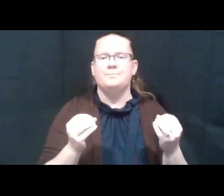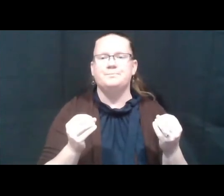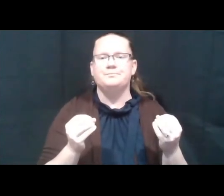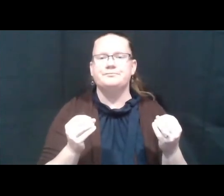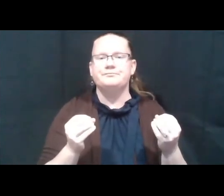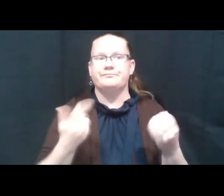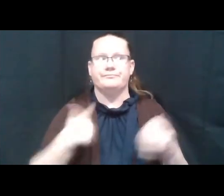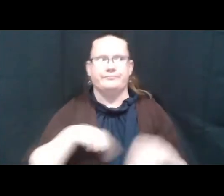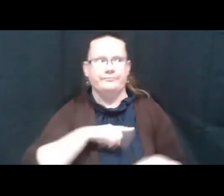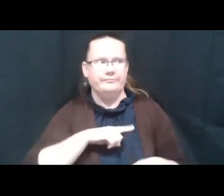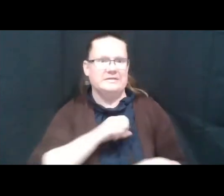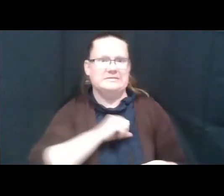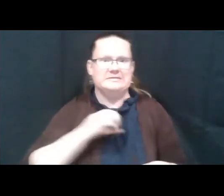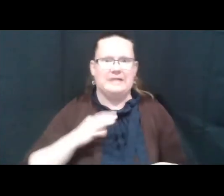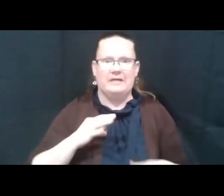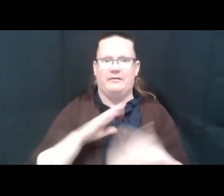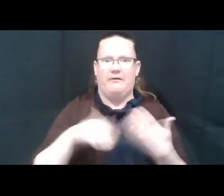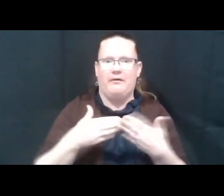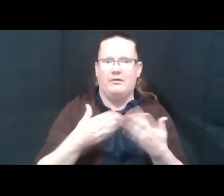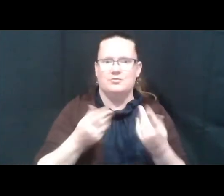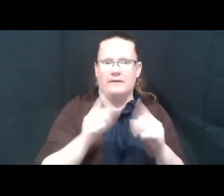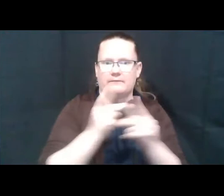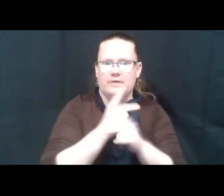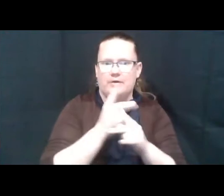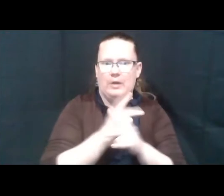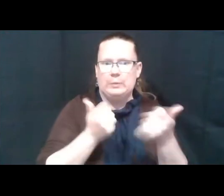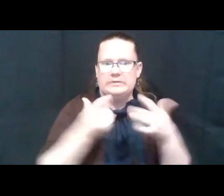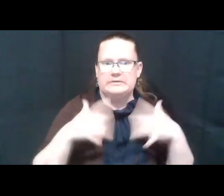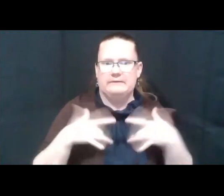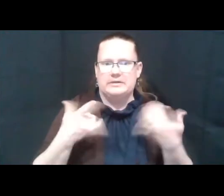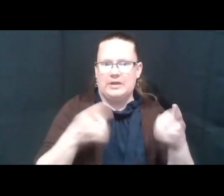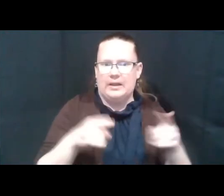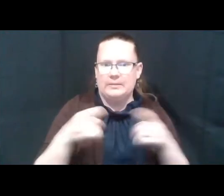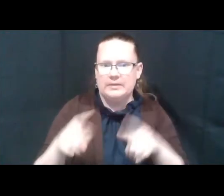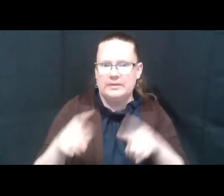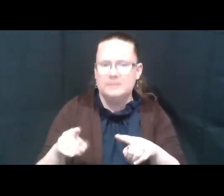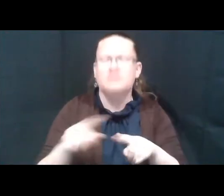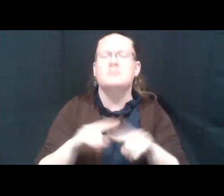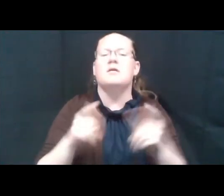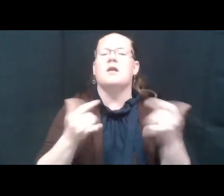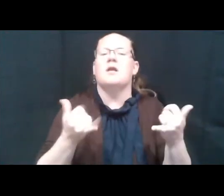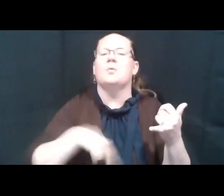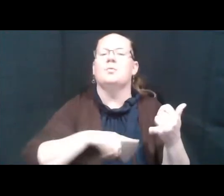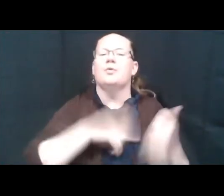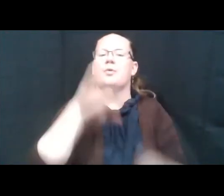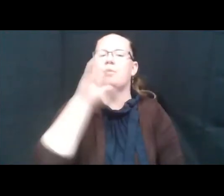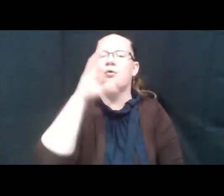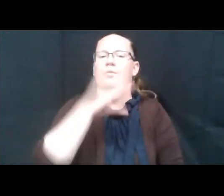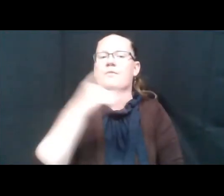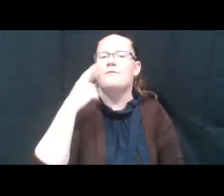staff, trying to figure out what events are happening, now we're looking for announcements. So something that Toledo